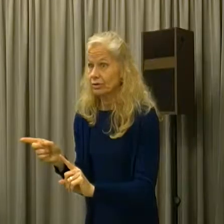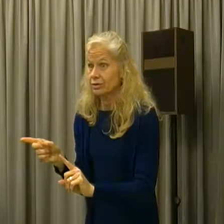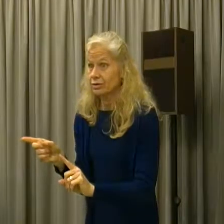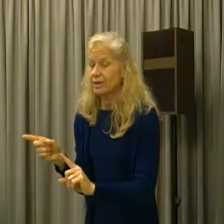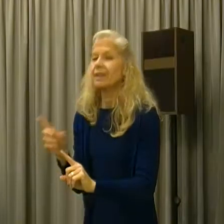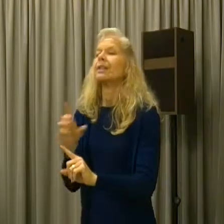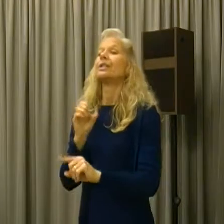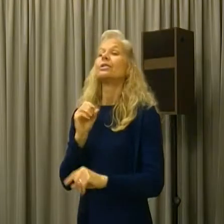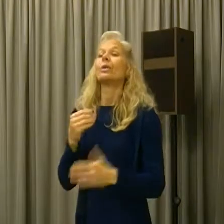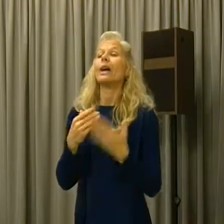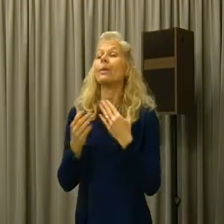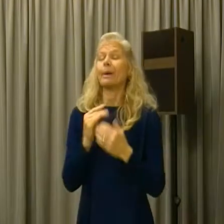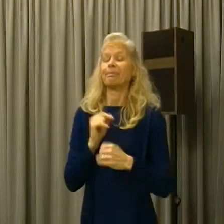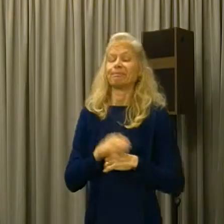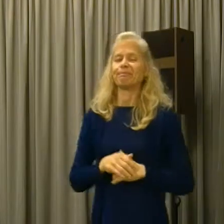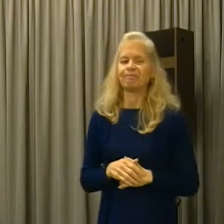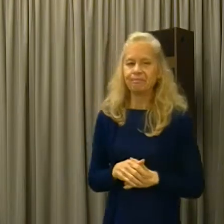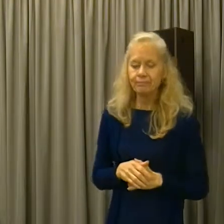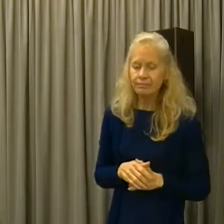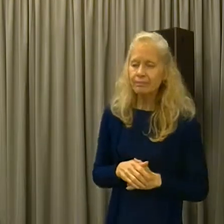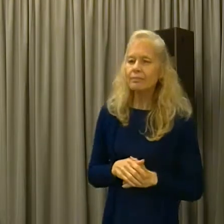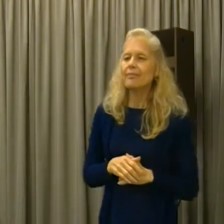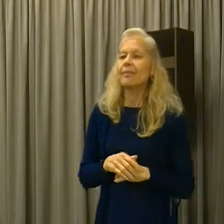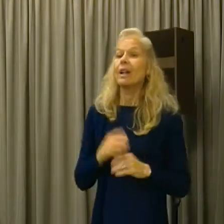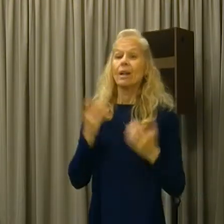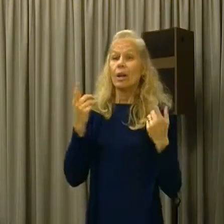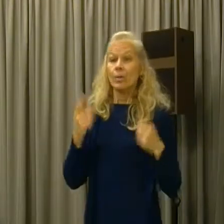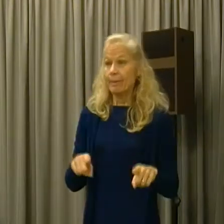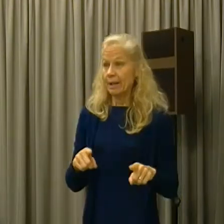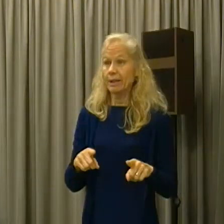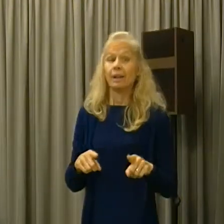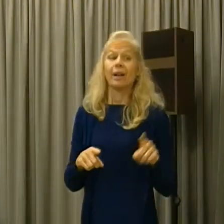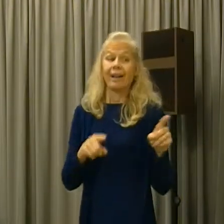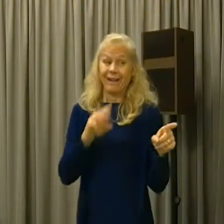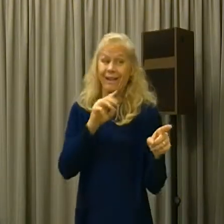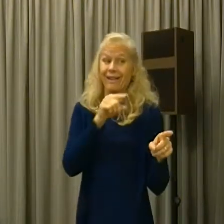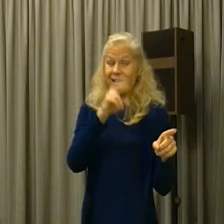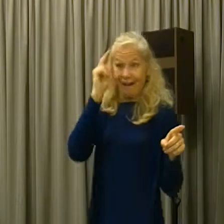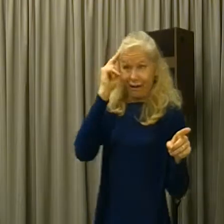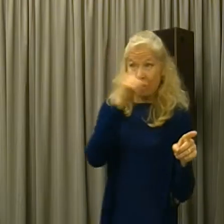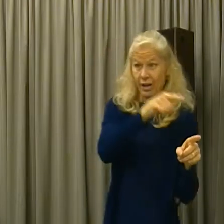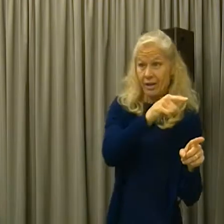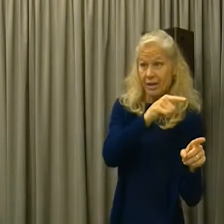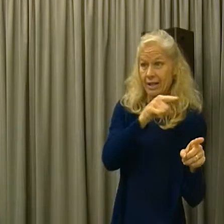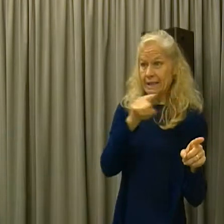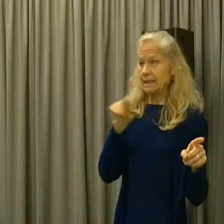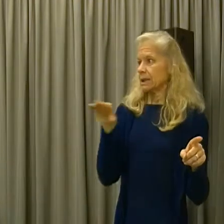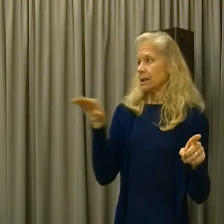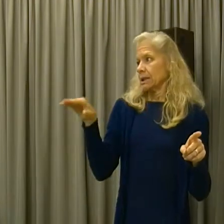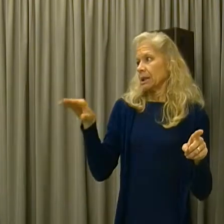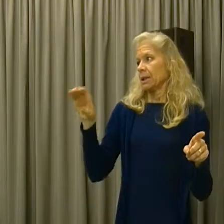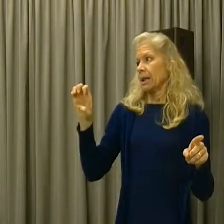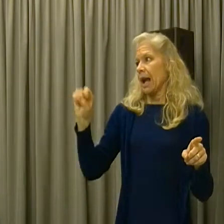So Mordecai encouraged Esther to do that. She was a little